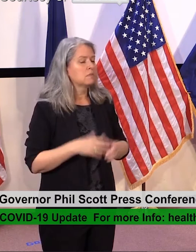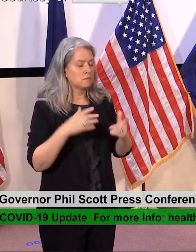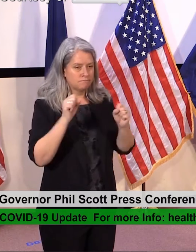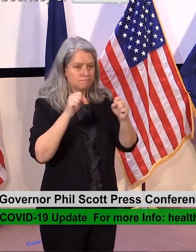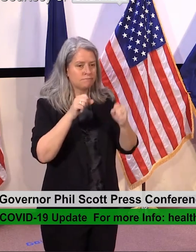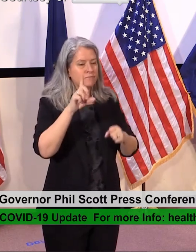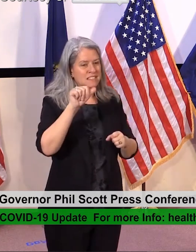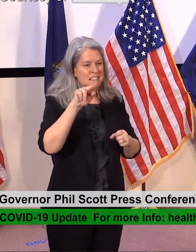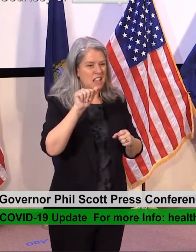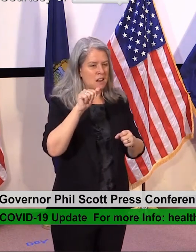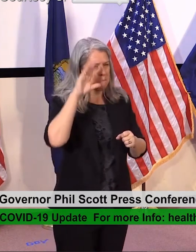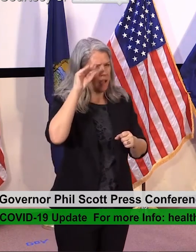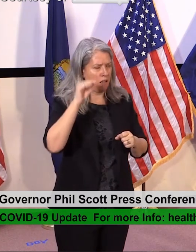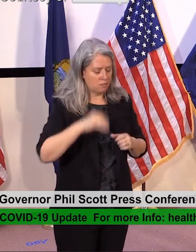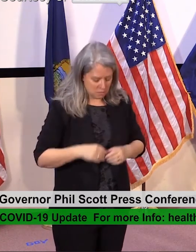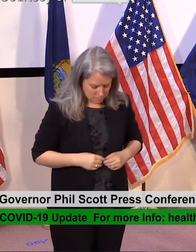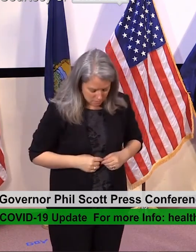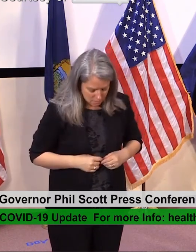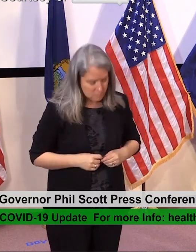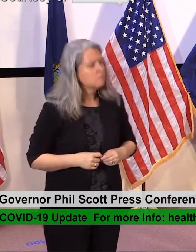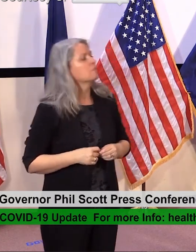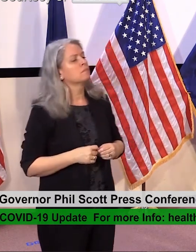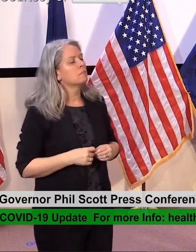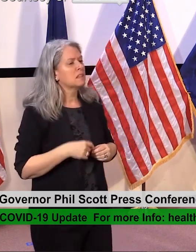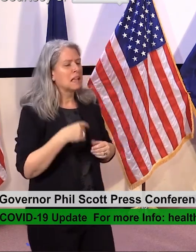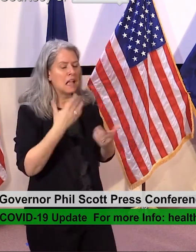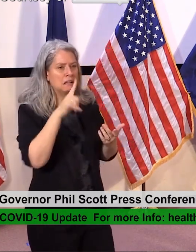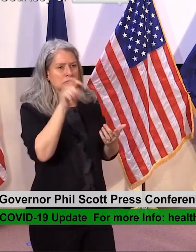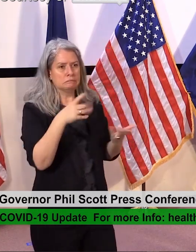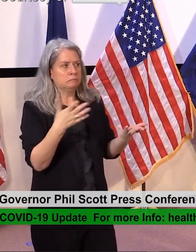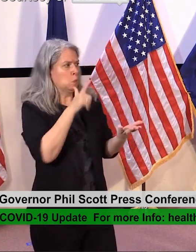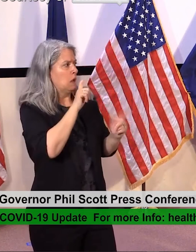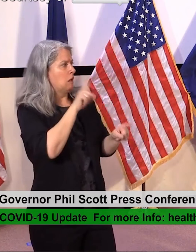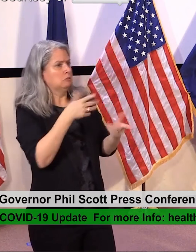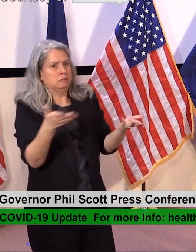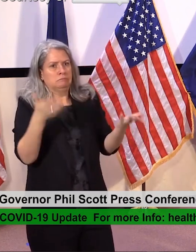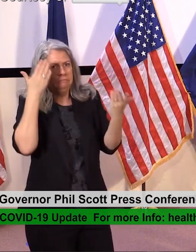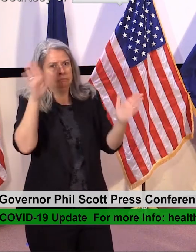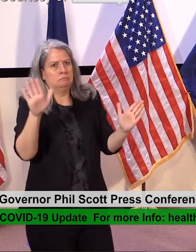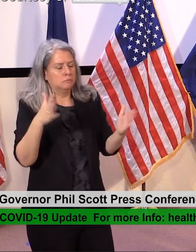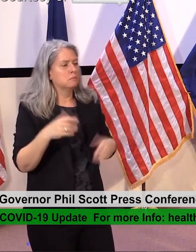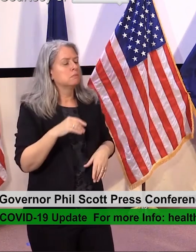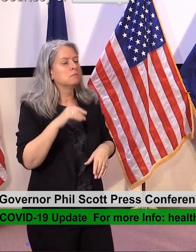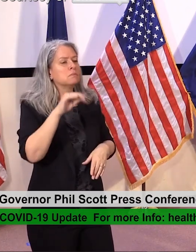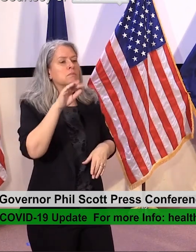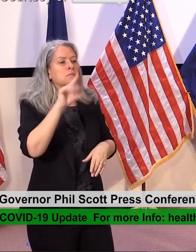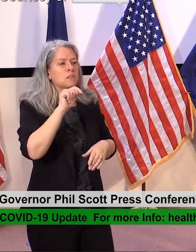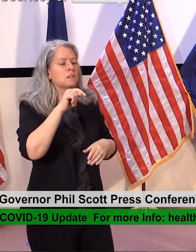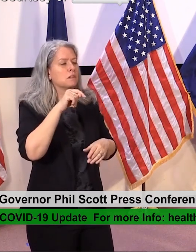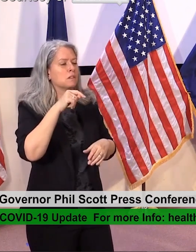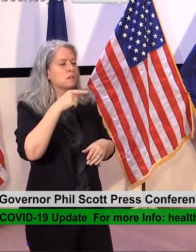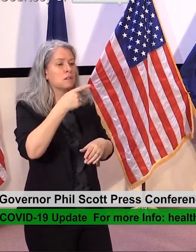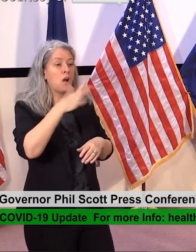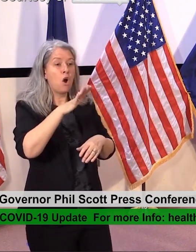Good afternoon, this is Dana. Just a question, I'm not sure who to direct it to, but among the identified locations